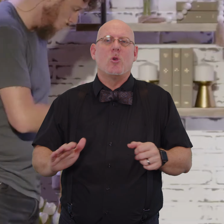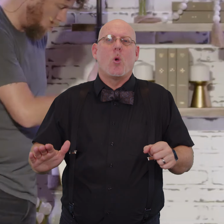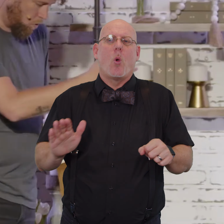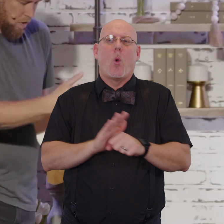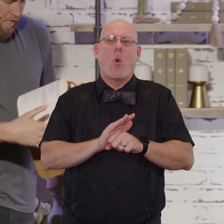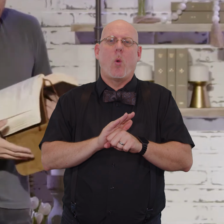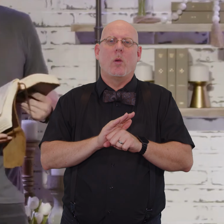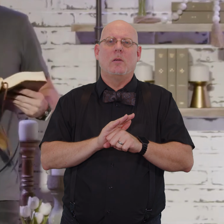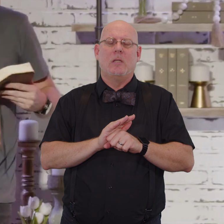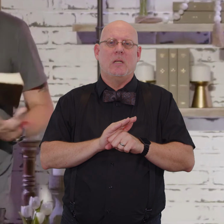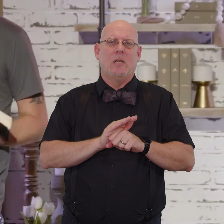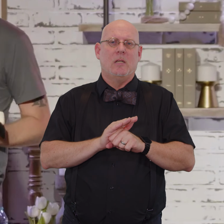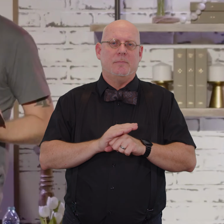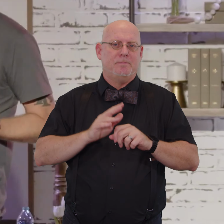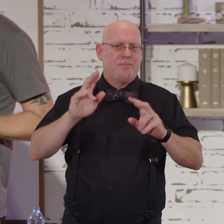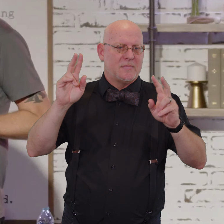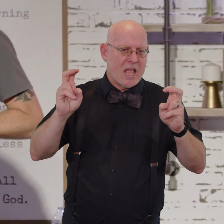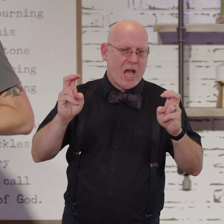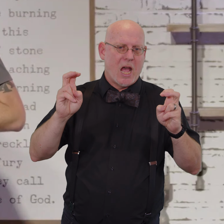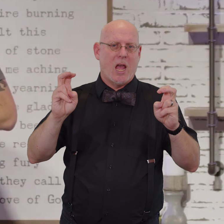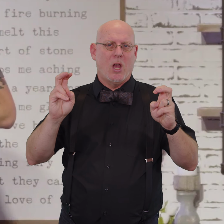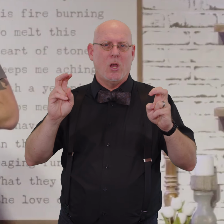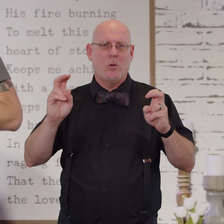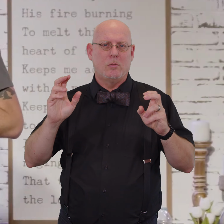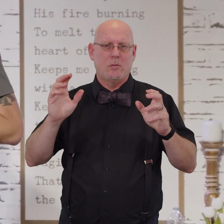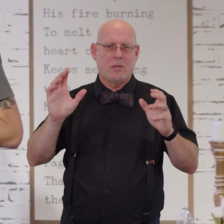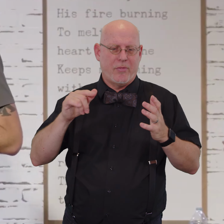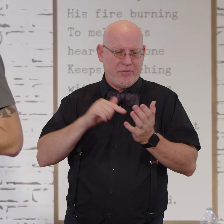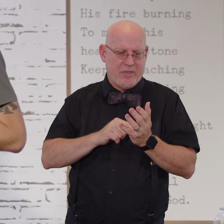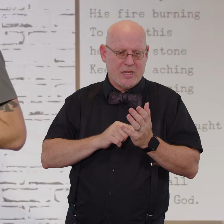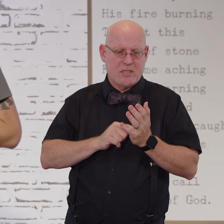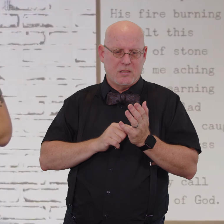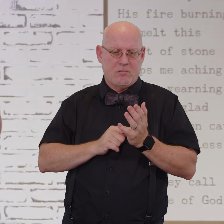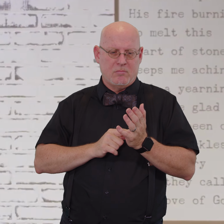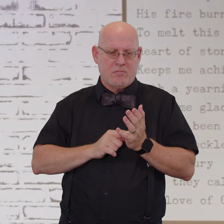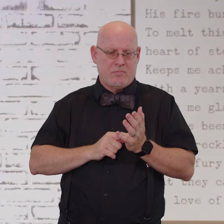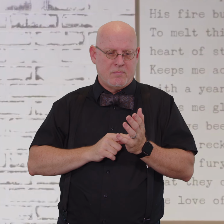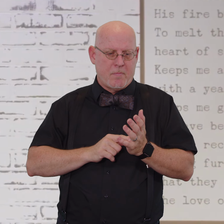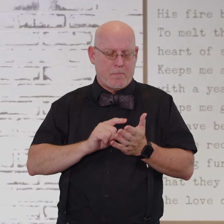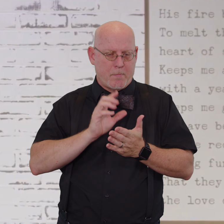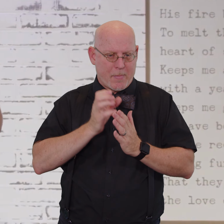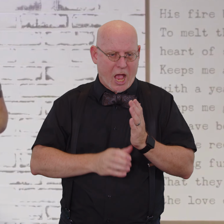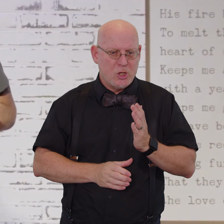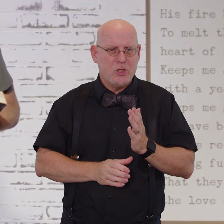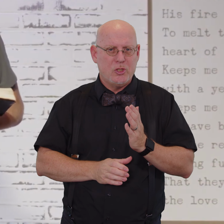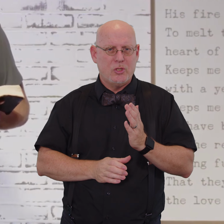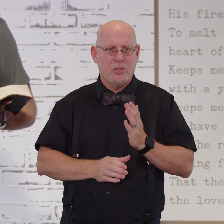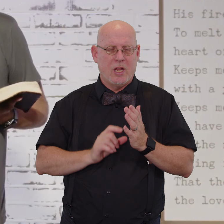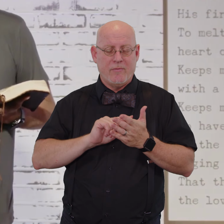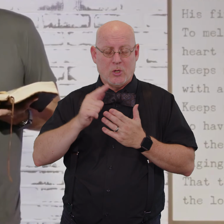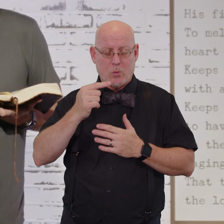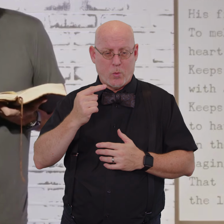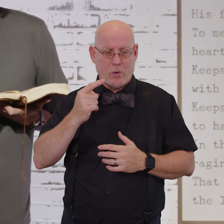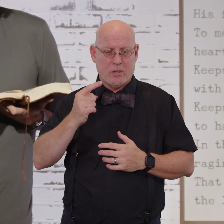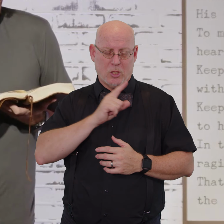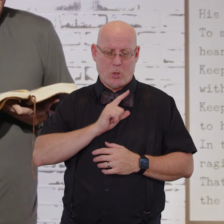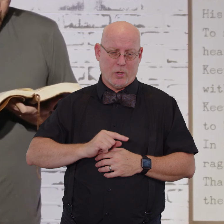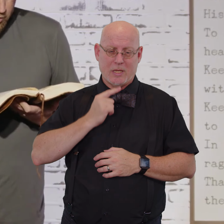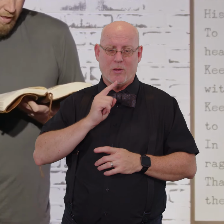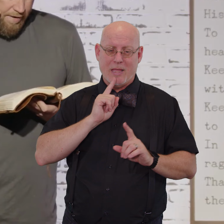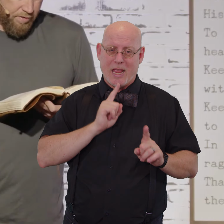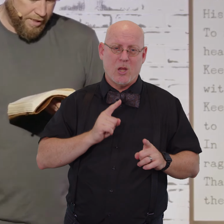that's the whole tone and tenor of this passage verse 21 and in that day I will answer declares the